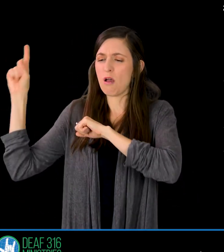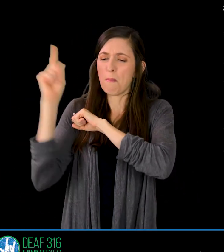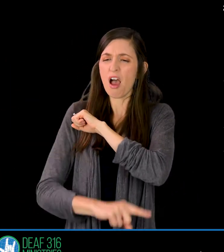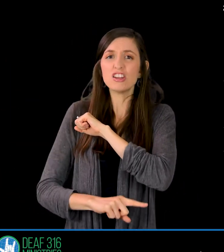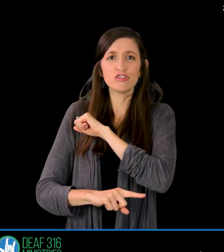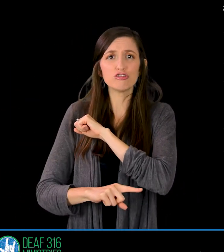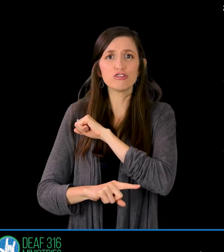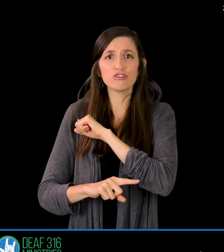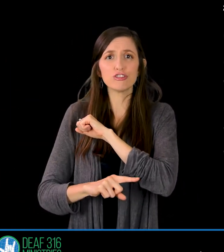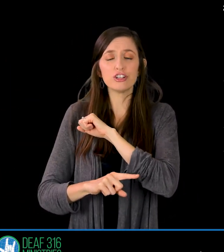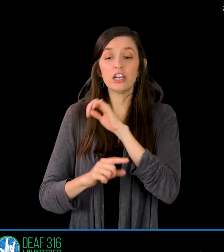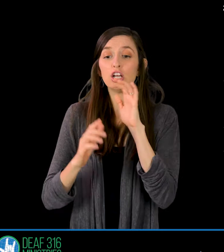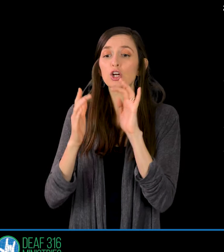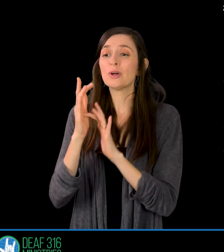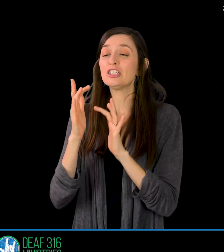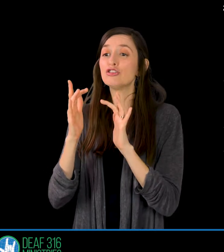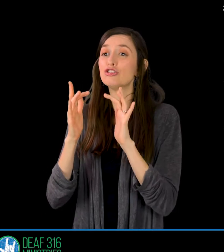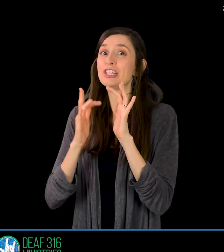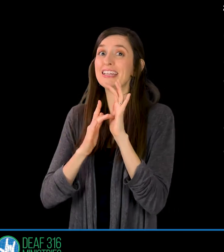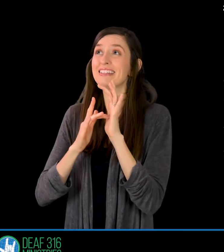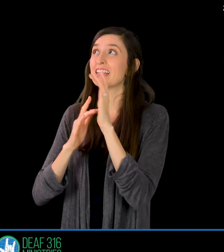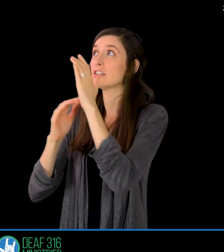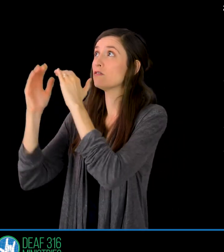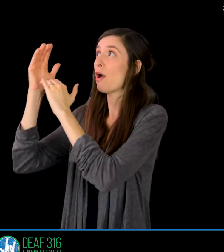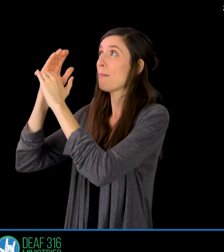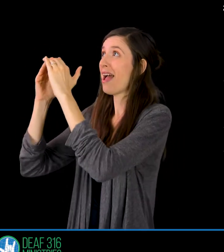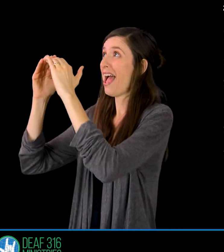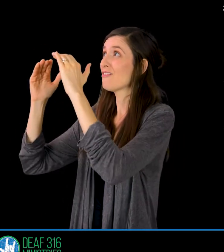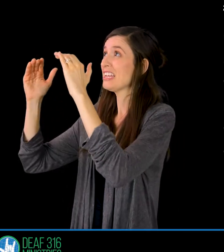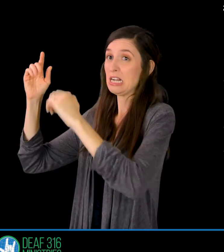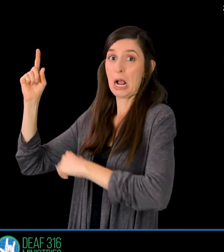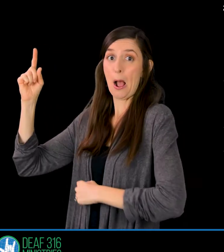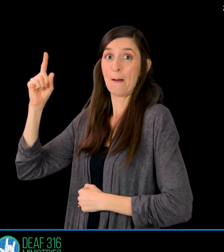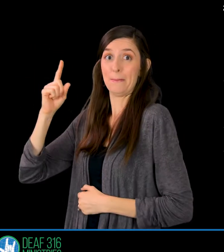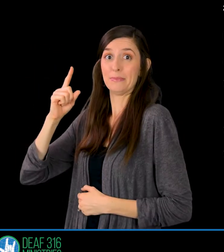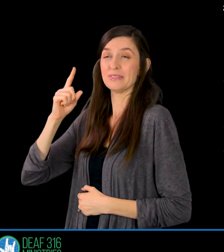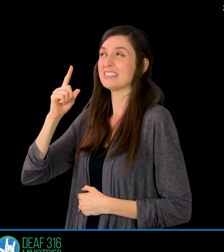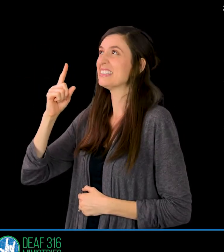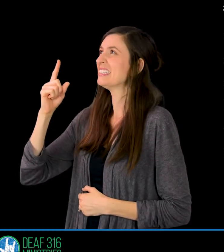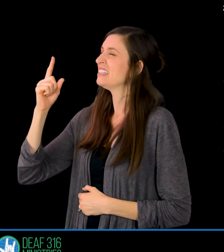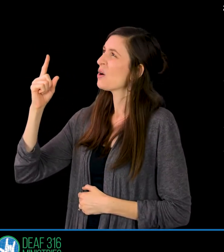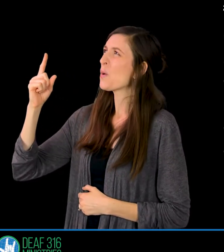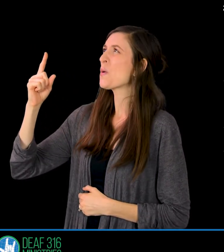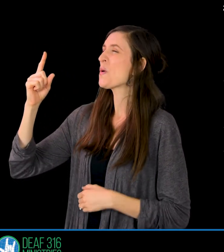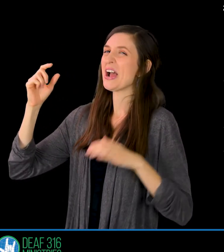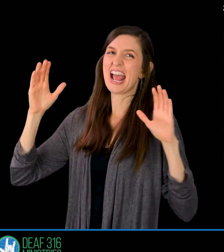afflicted as well as to us when the Lord Jesus is revealed from heaven